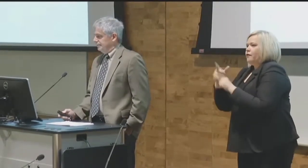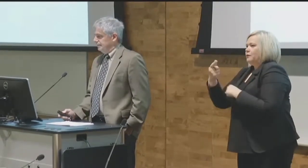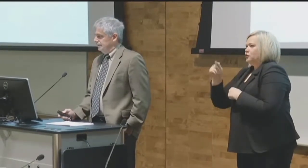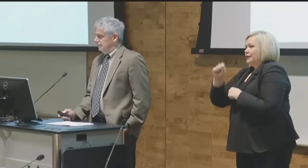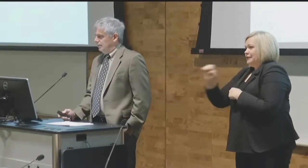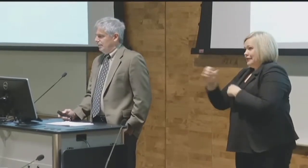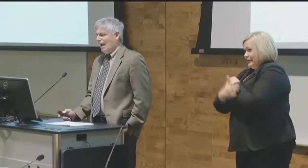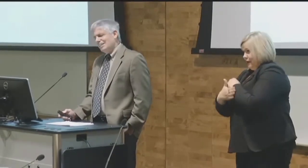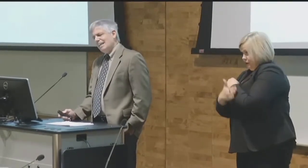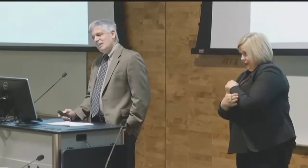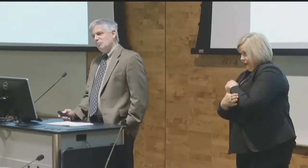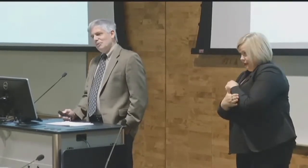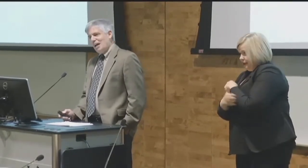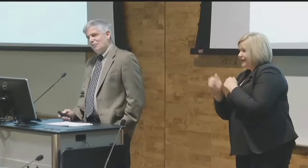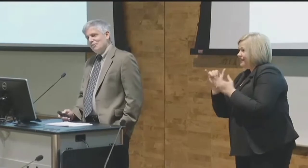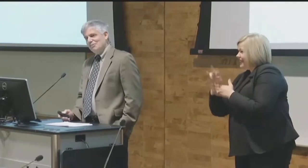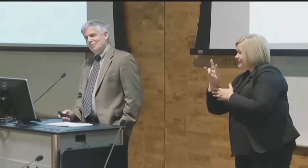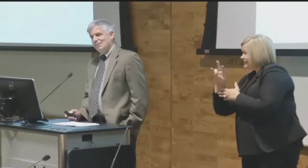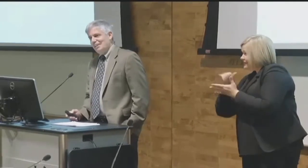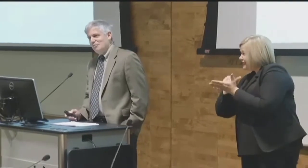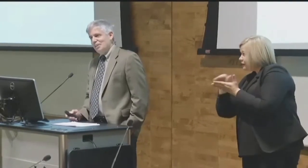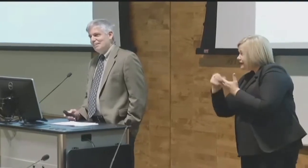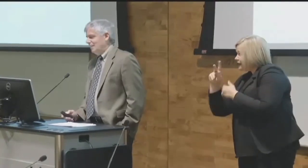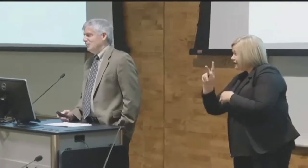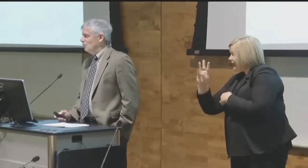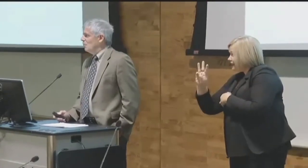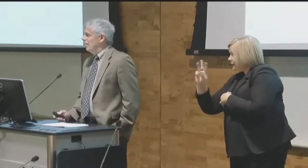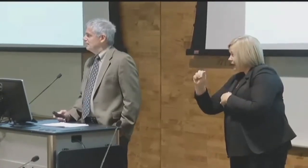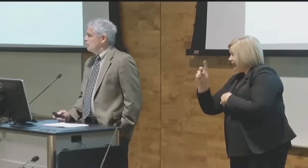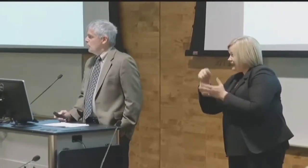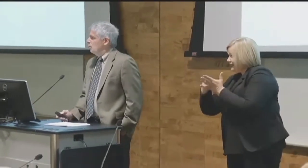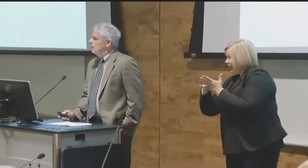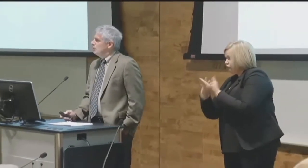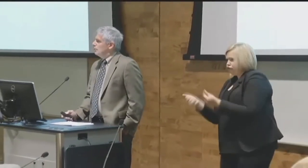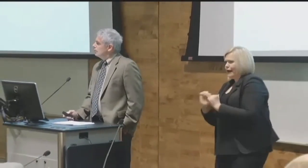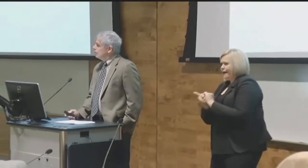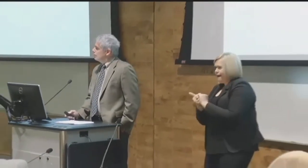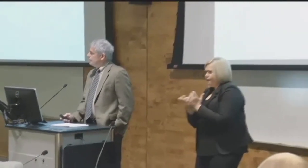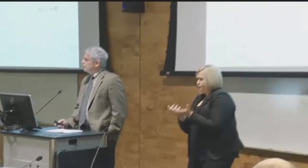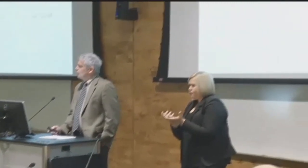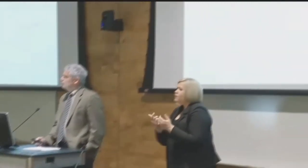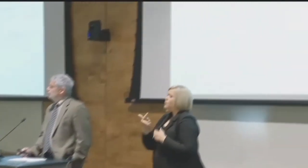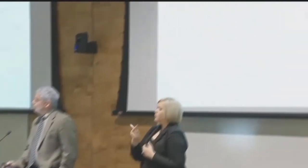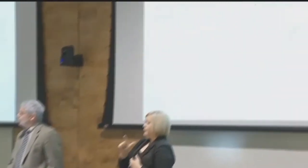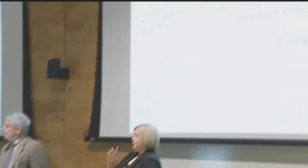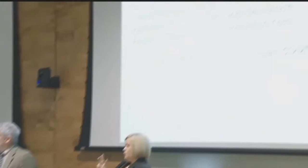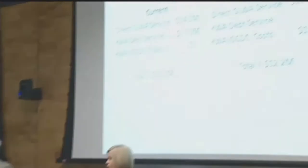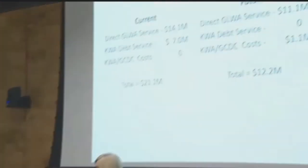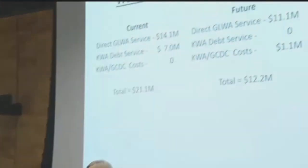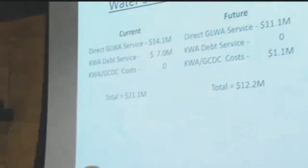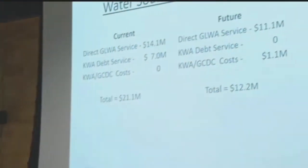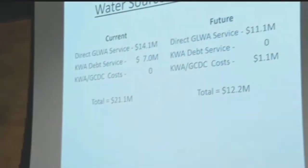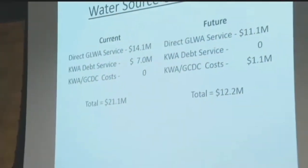County. Now, how did that $7 million of KWA debt go away? Well, Great Lakes Water took a long,